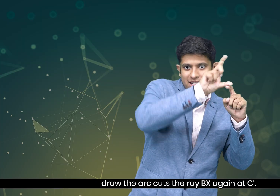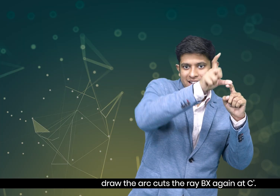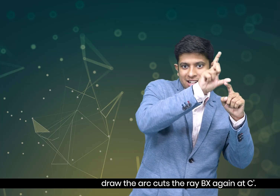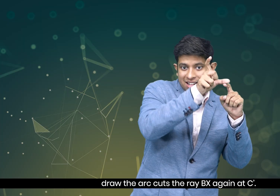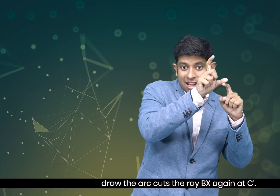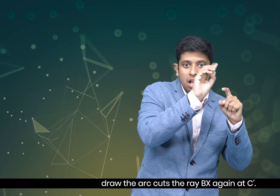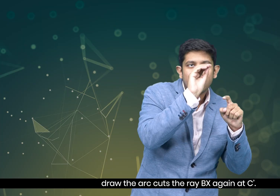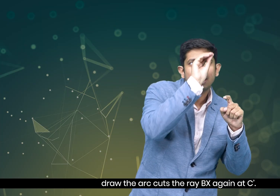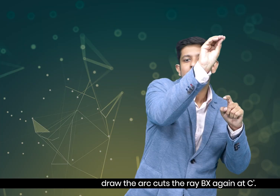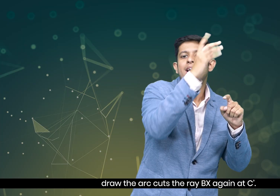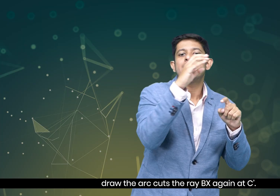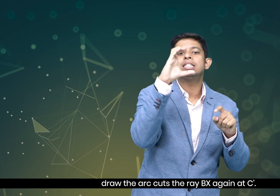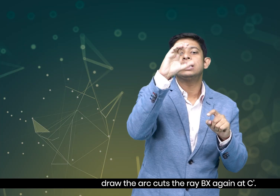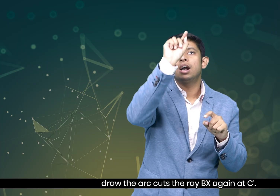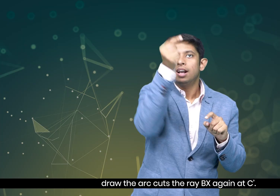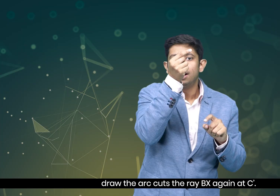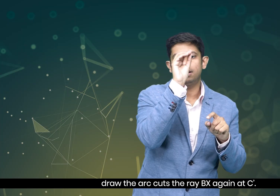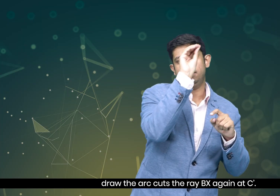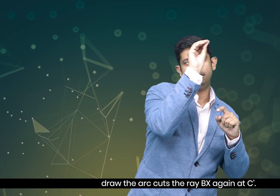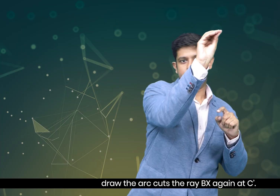arc, cuts the ray BX again at C'.